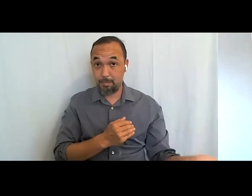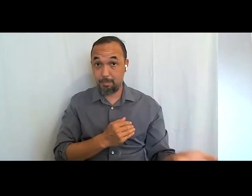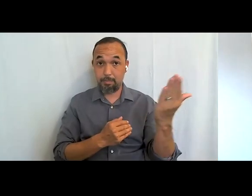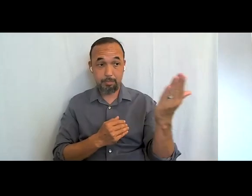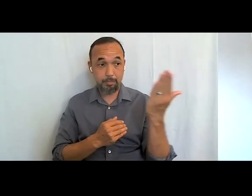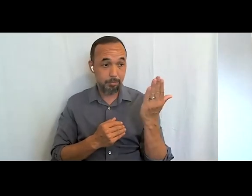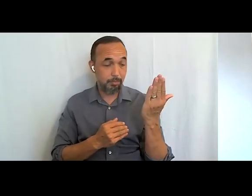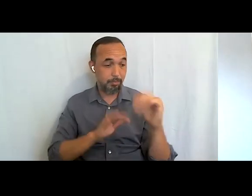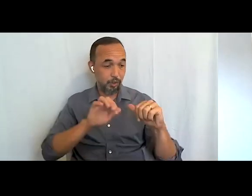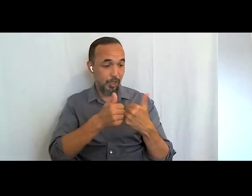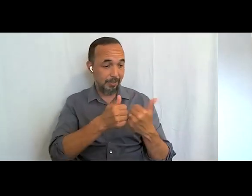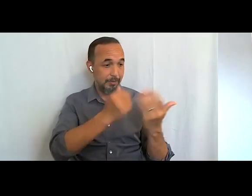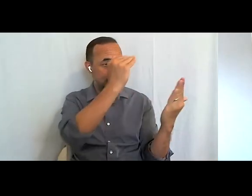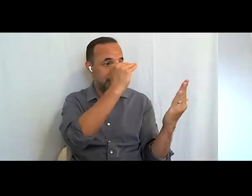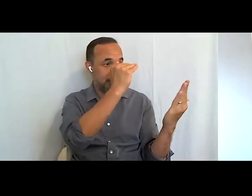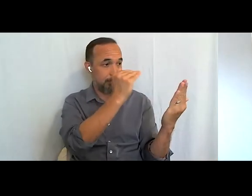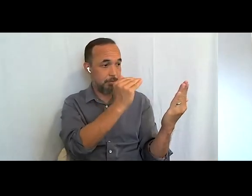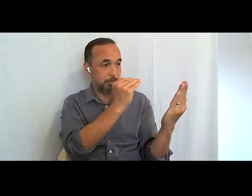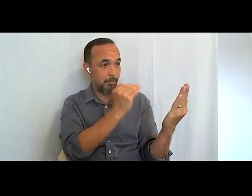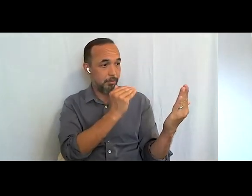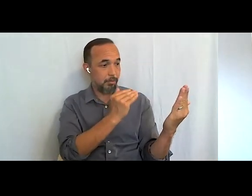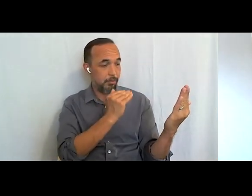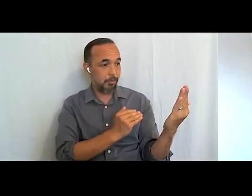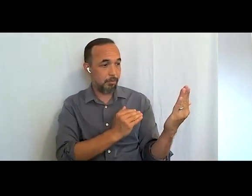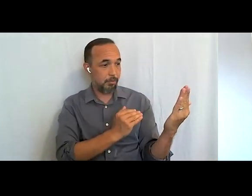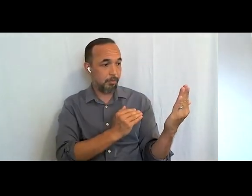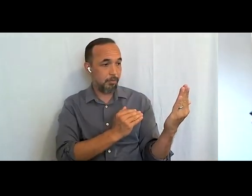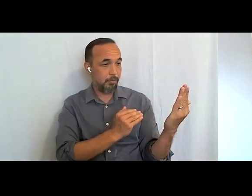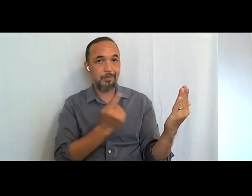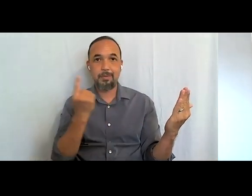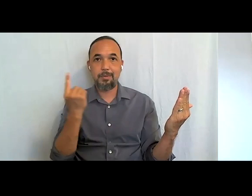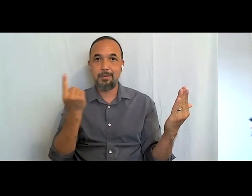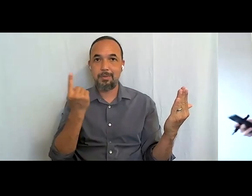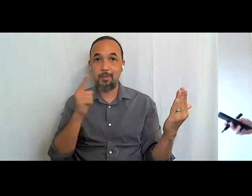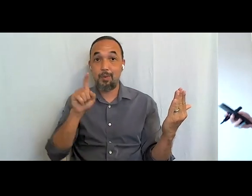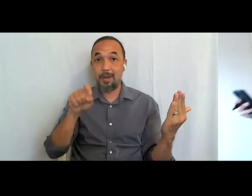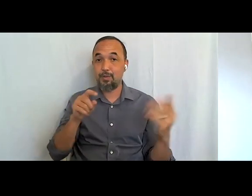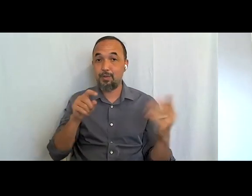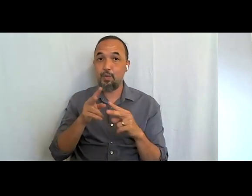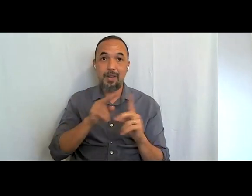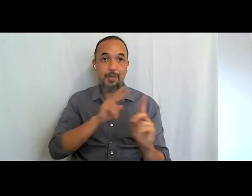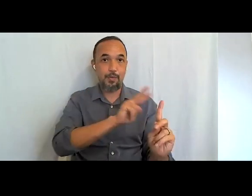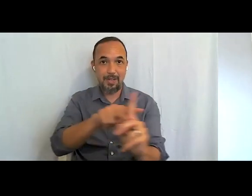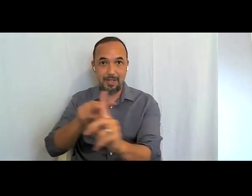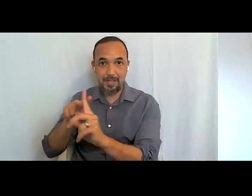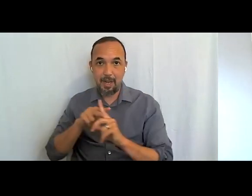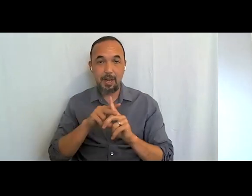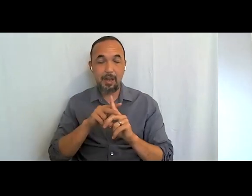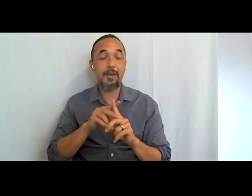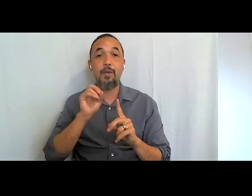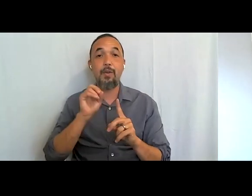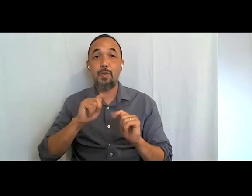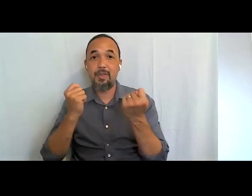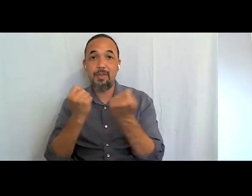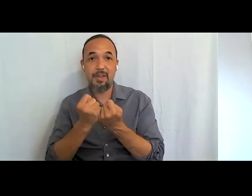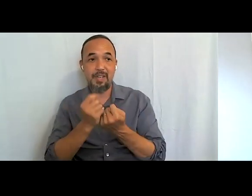on, it is going to be someone's job to either divvy up, or it'll be the team's job to figure out who is